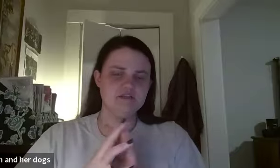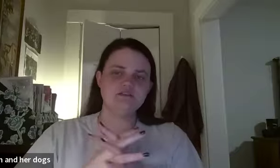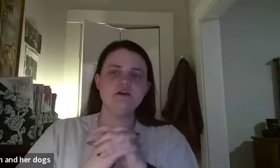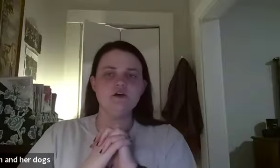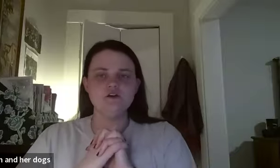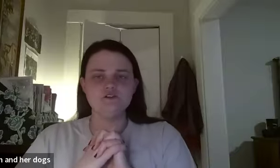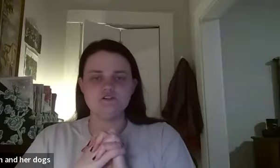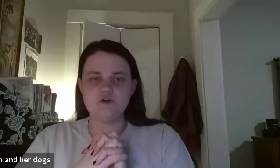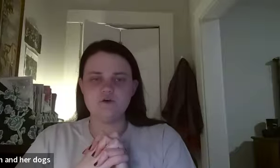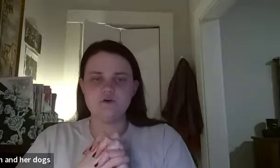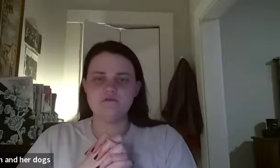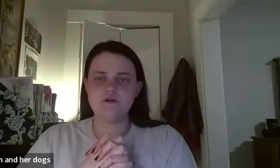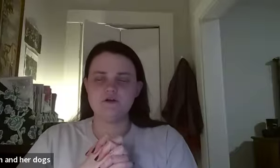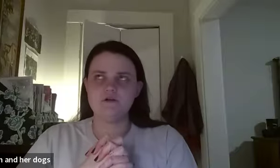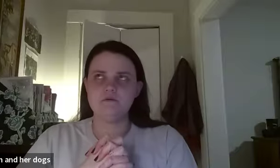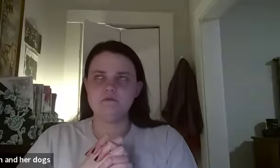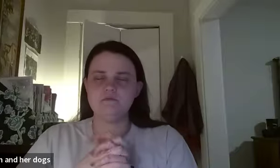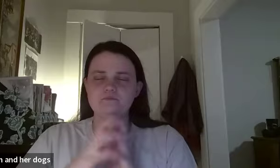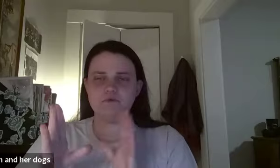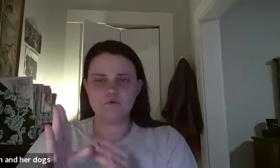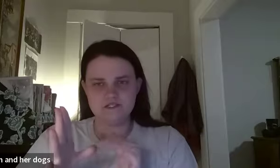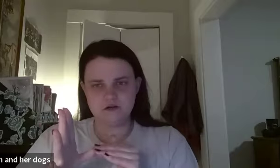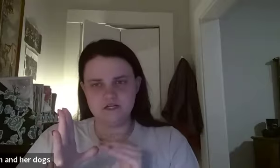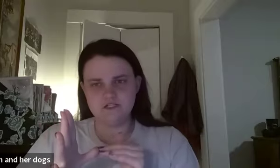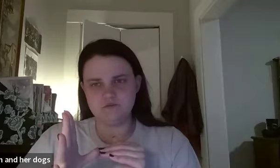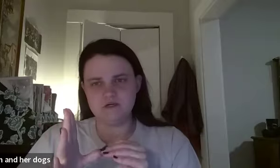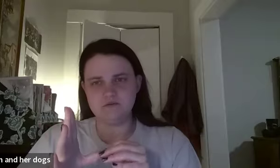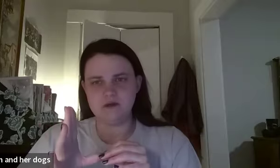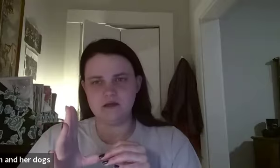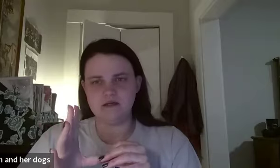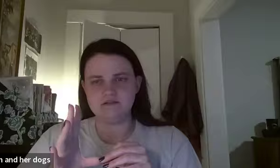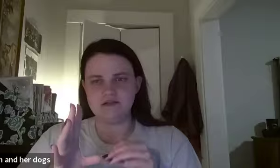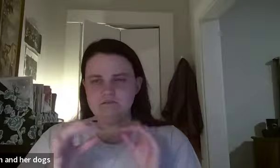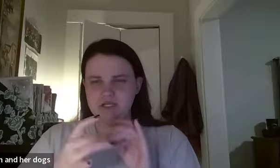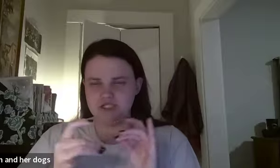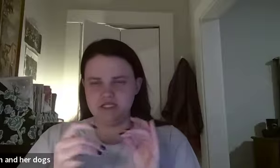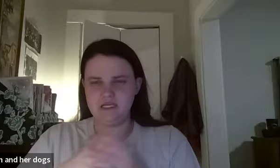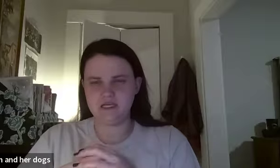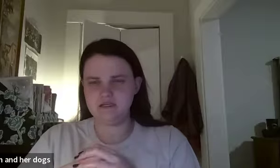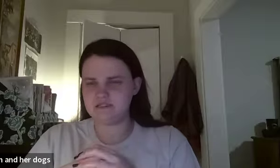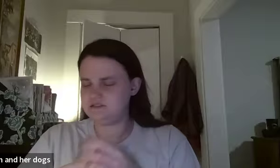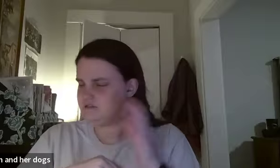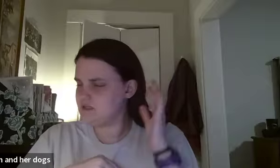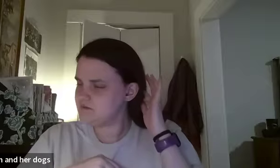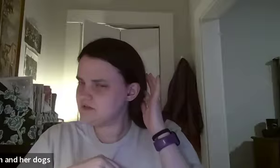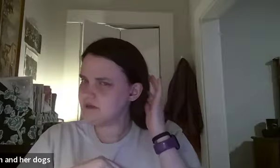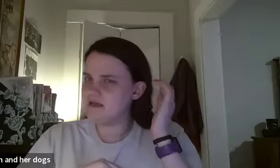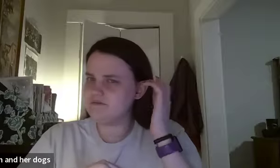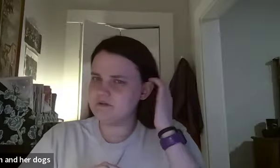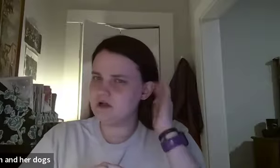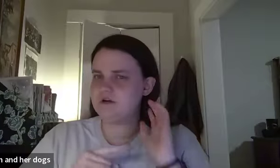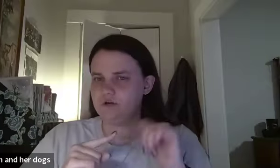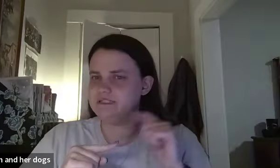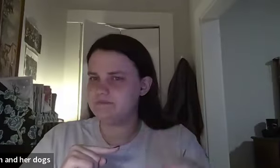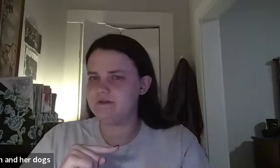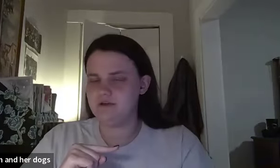chance. So for before we start, I do want to remind and mention again, because I think we talked about it. If I'm not, I want to go in depth